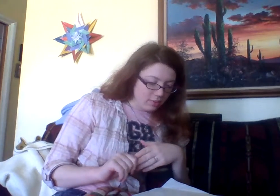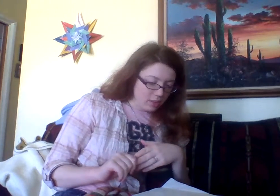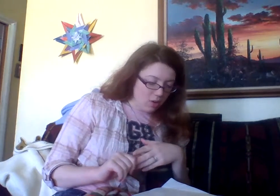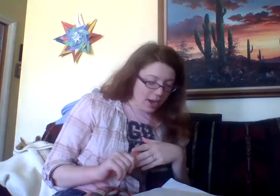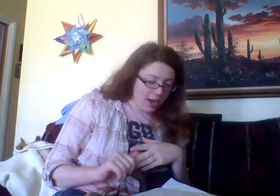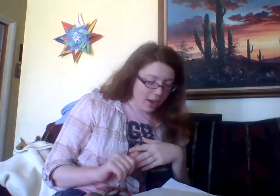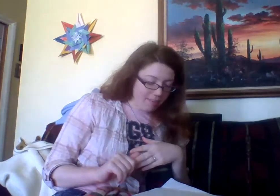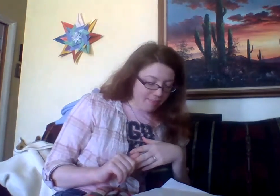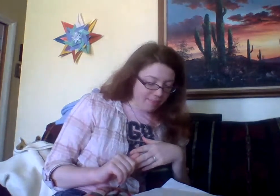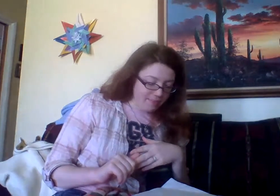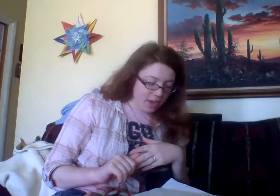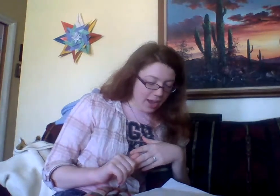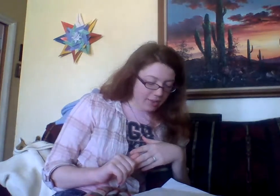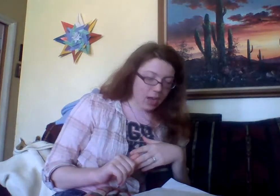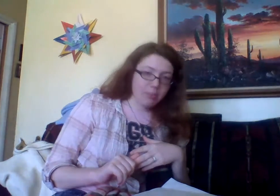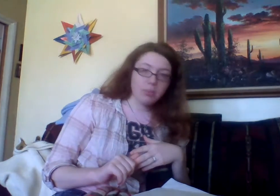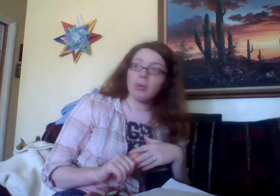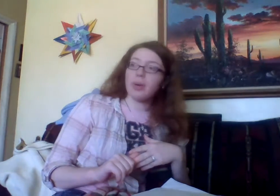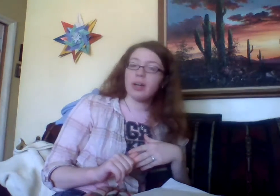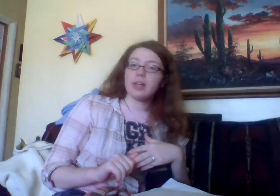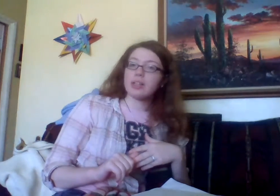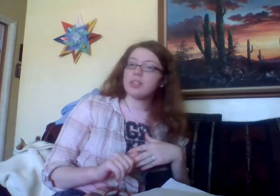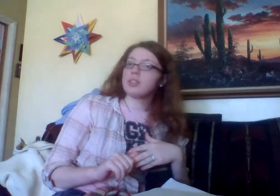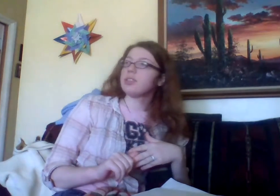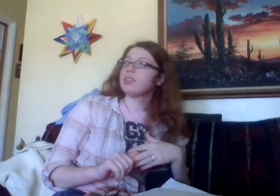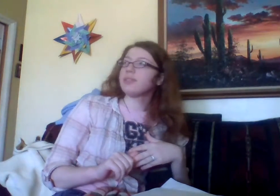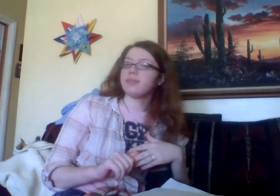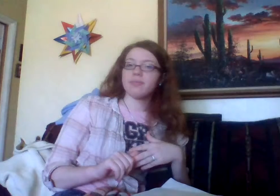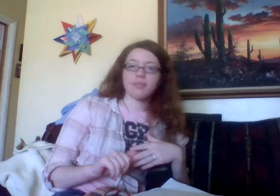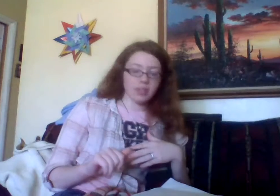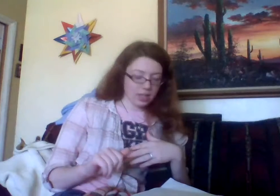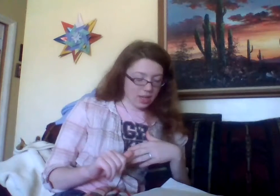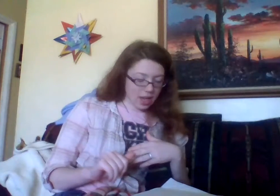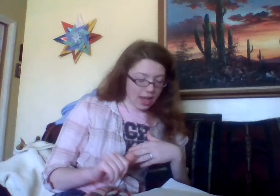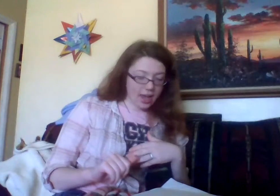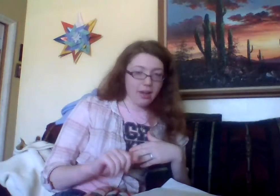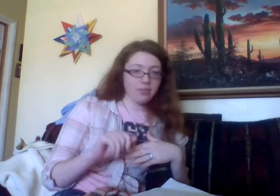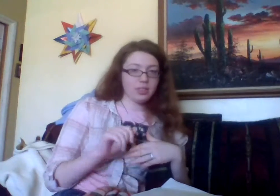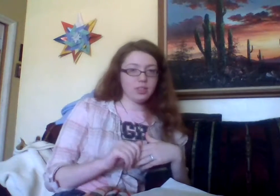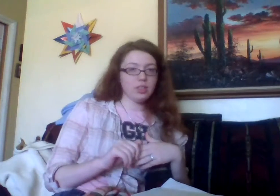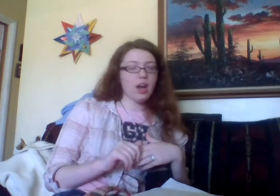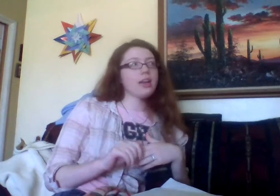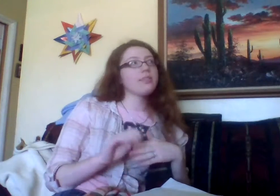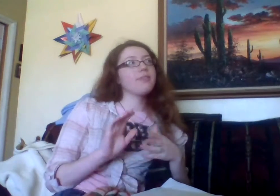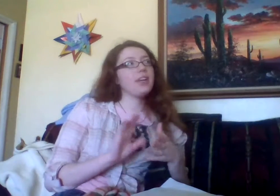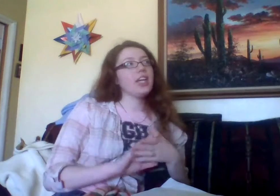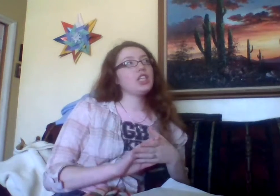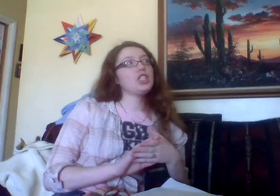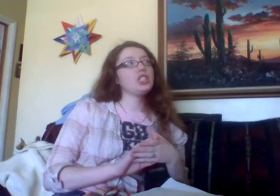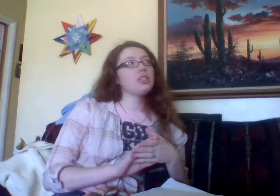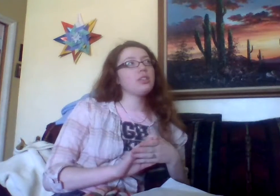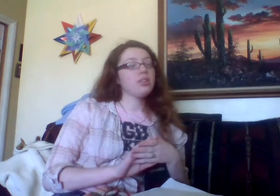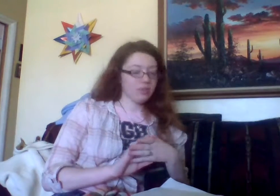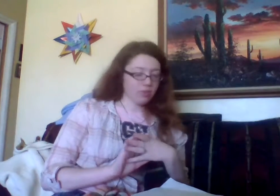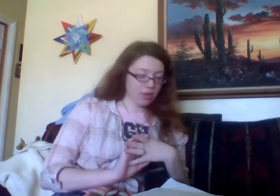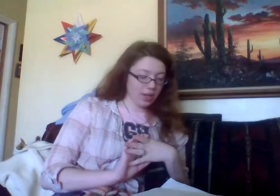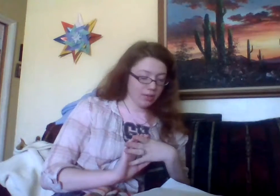All right, I have a couple more. I have not finish, which